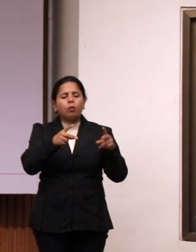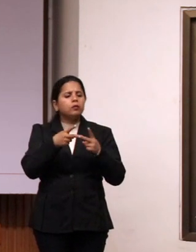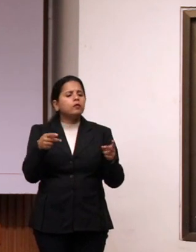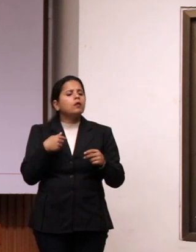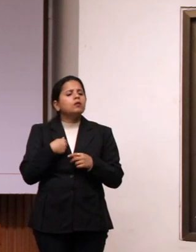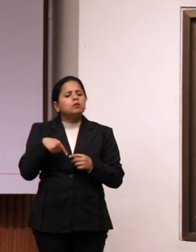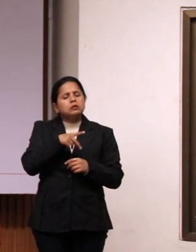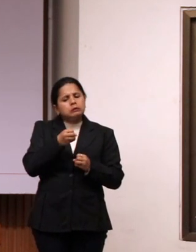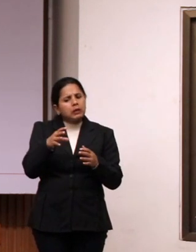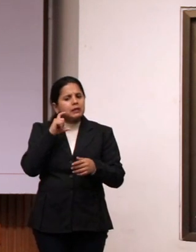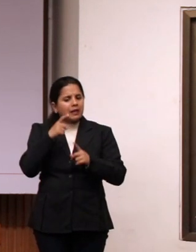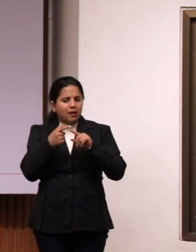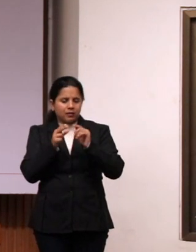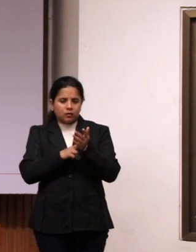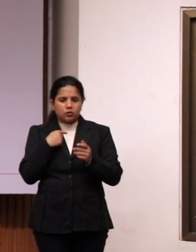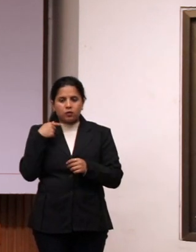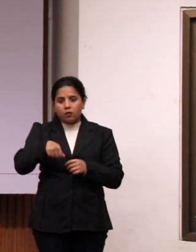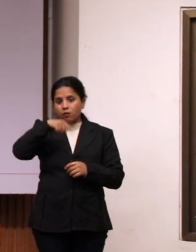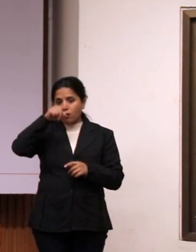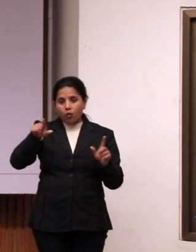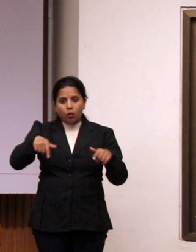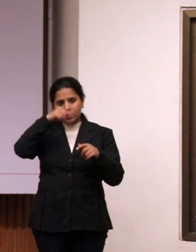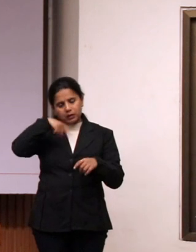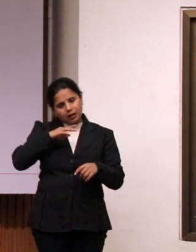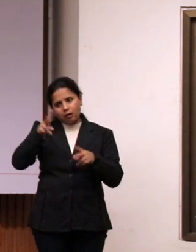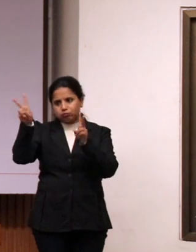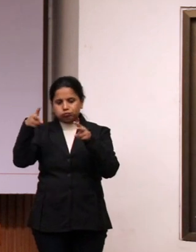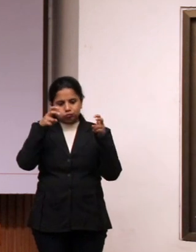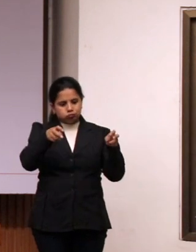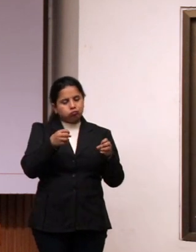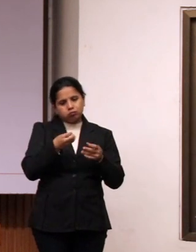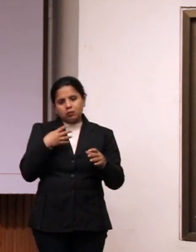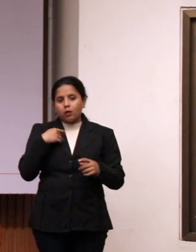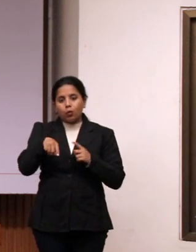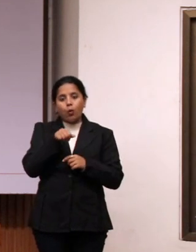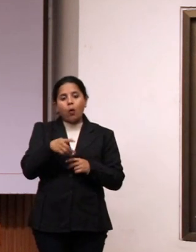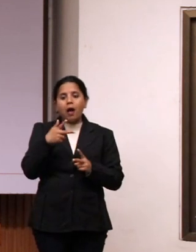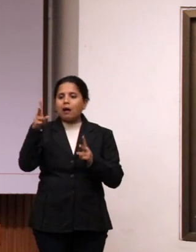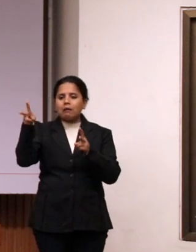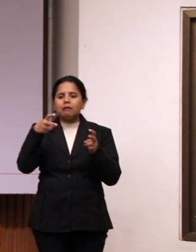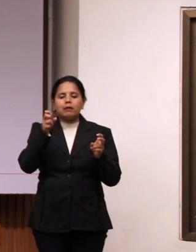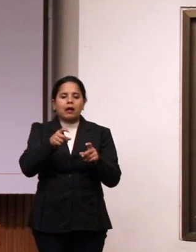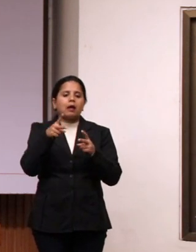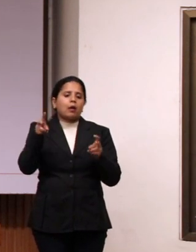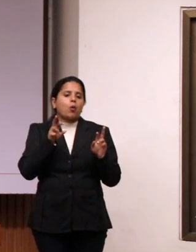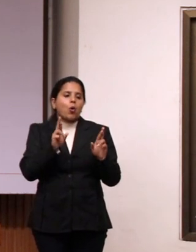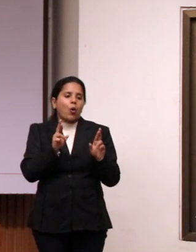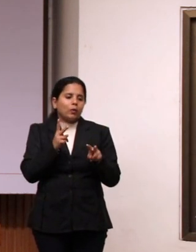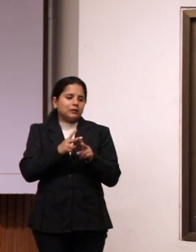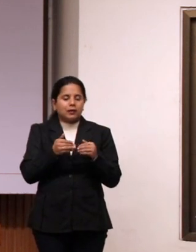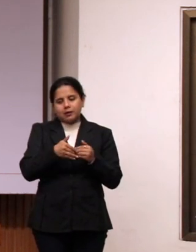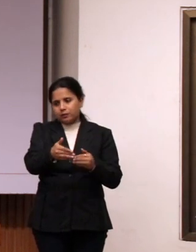citation. So whenever we define forest in India, we'll always use champion and said. We cannot go away with the citation. At least in the citation, it will exist. Yeah,